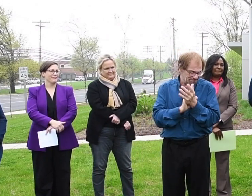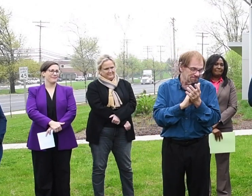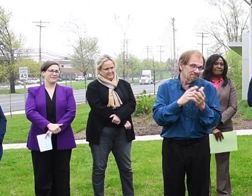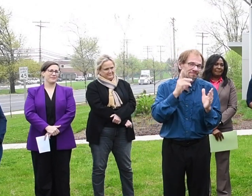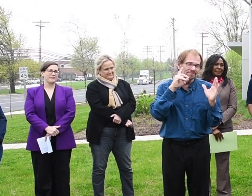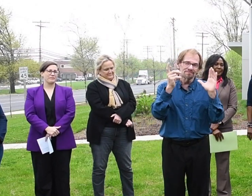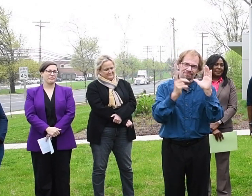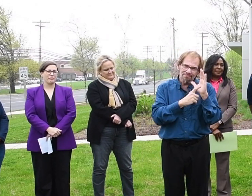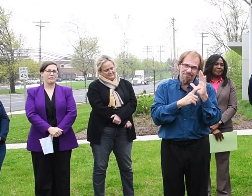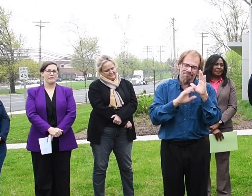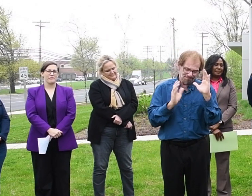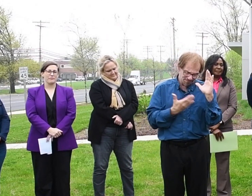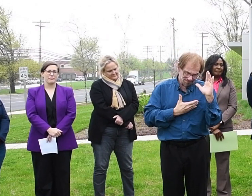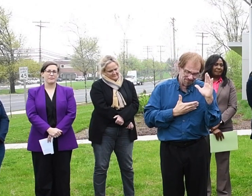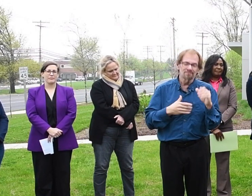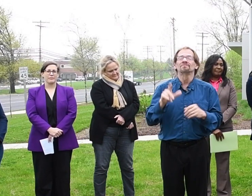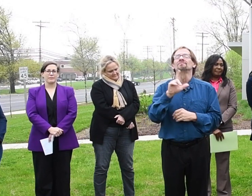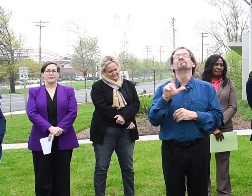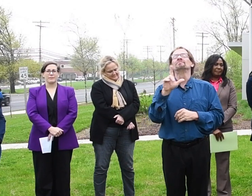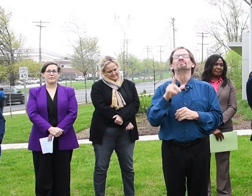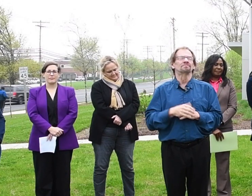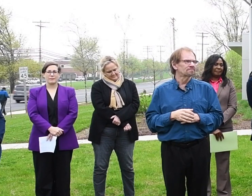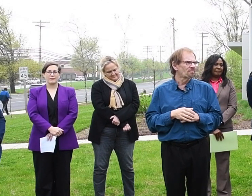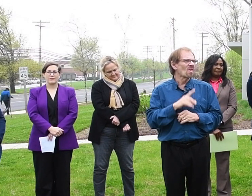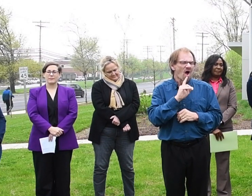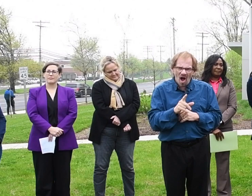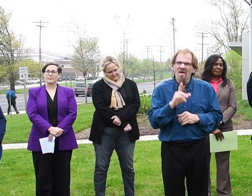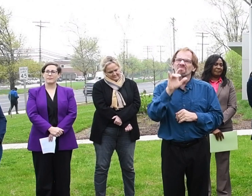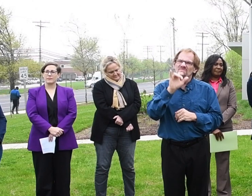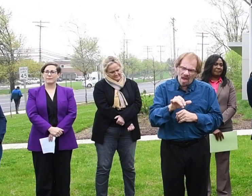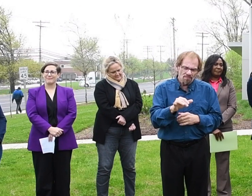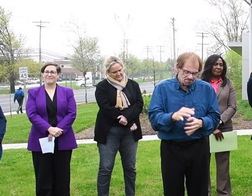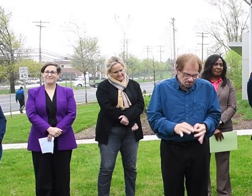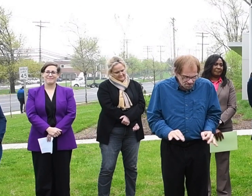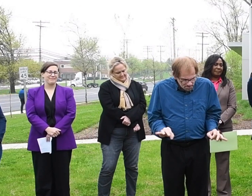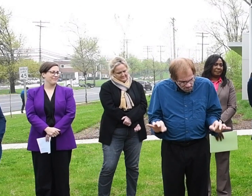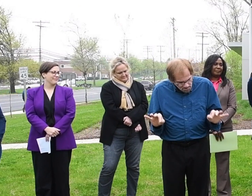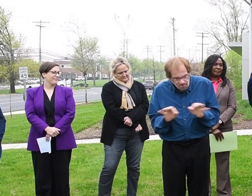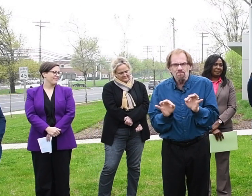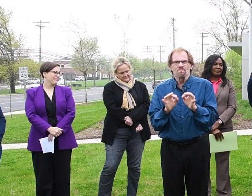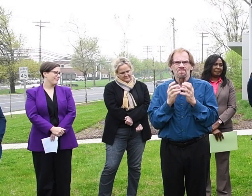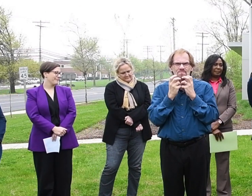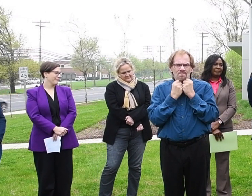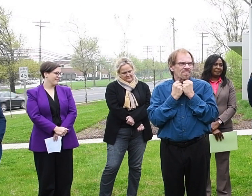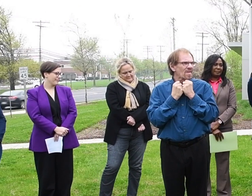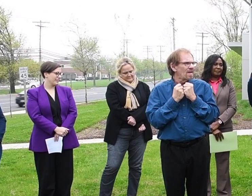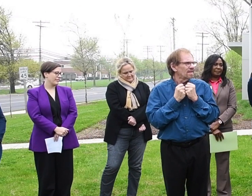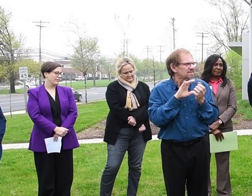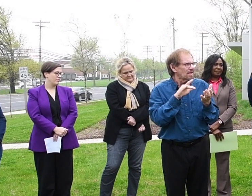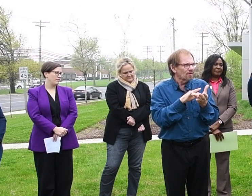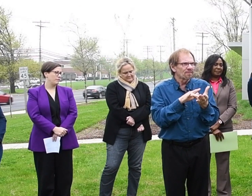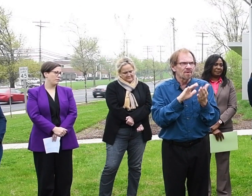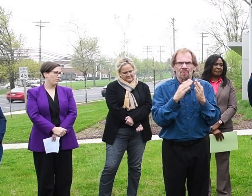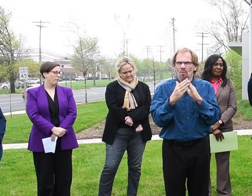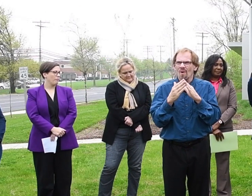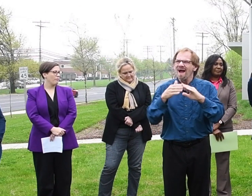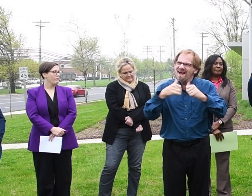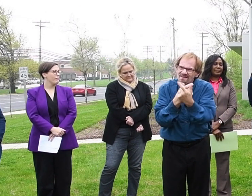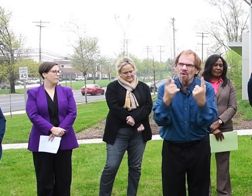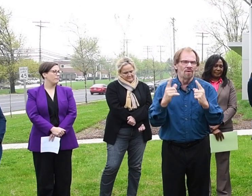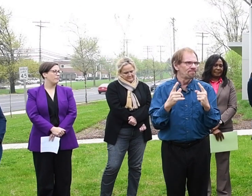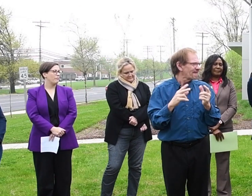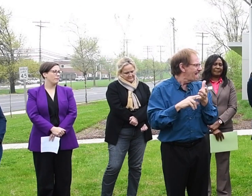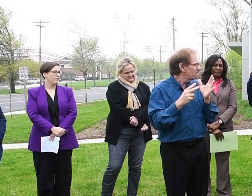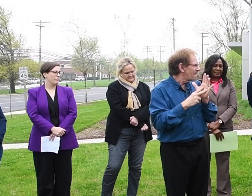Recognizing that our libraries are that critical center of our community where everyone, and